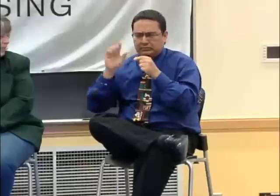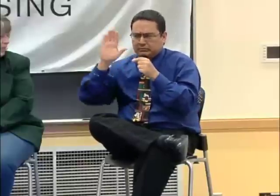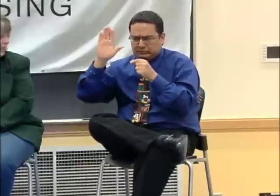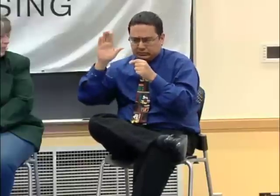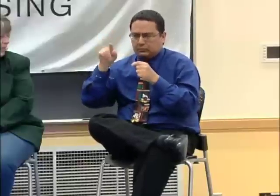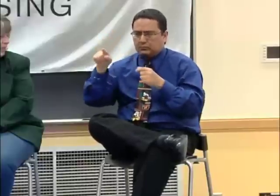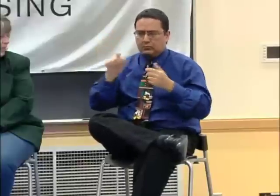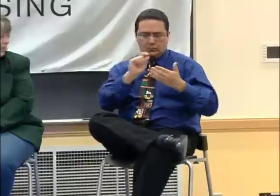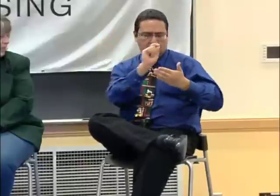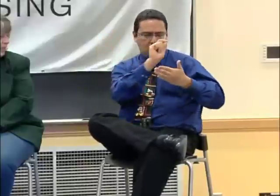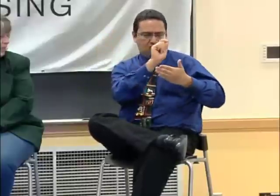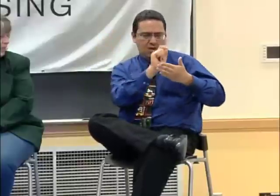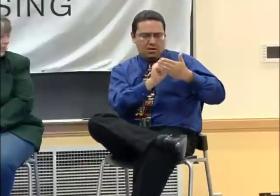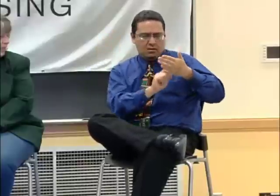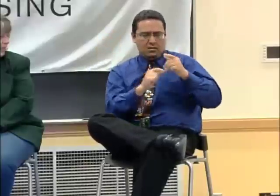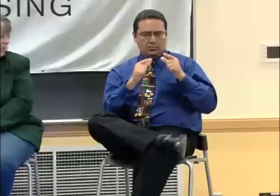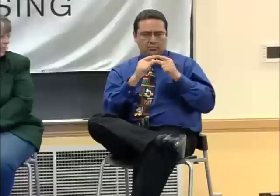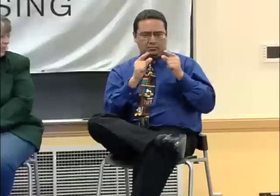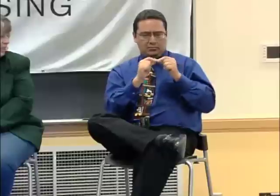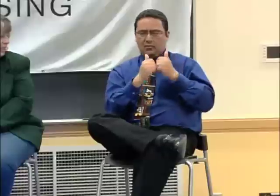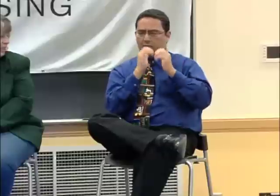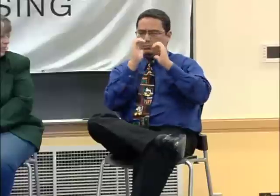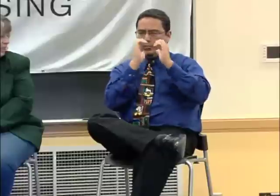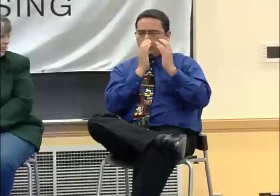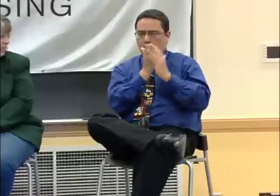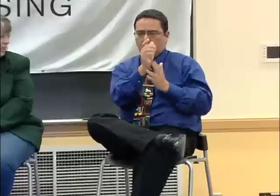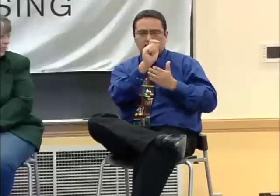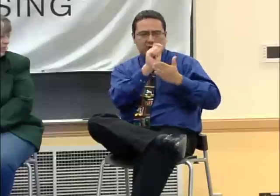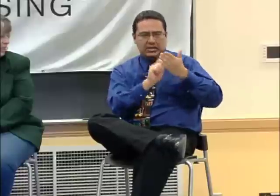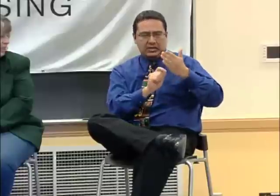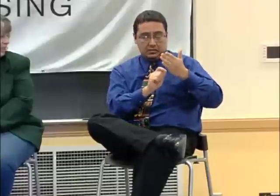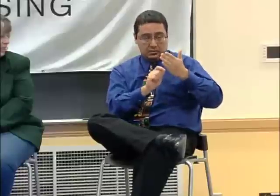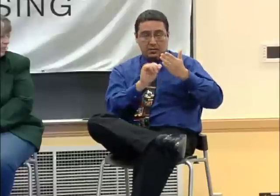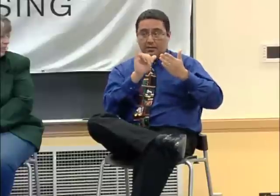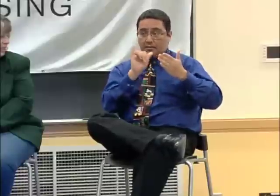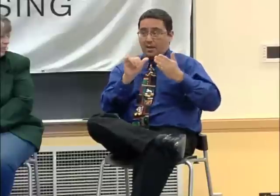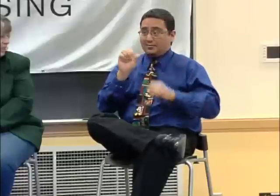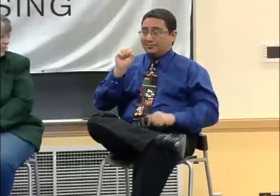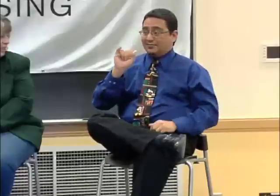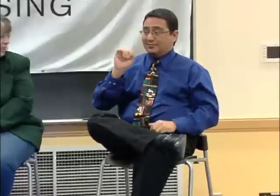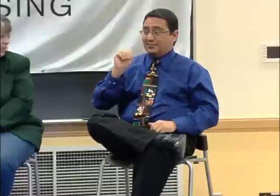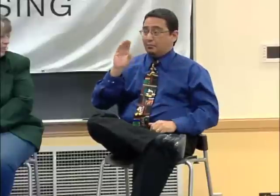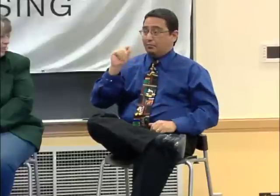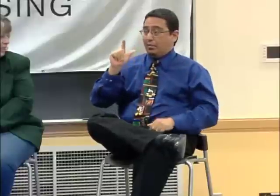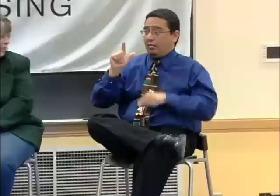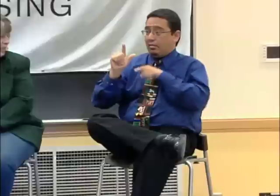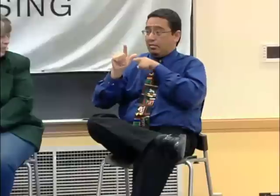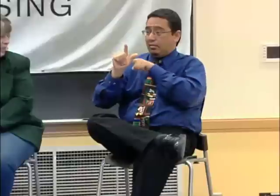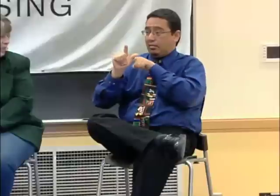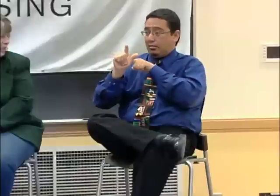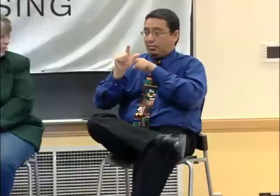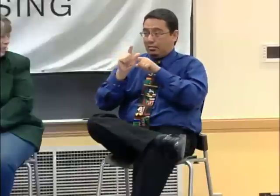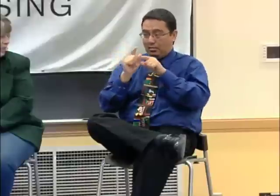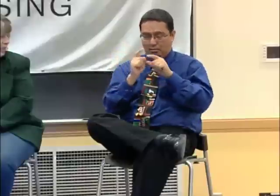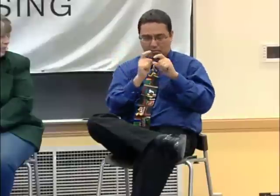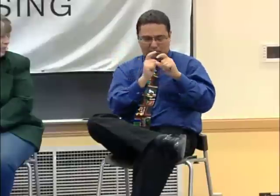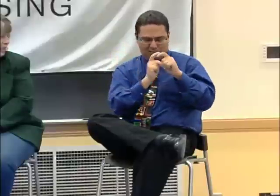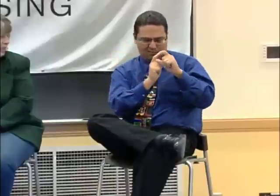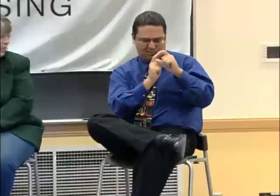speak Japanese language, and so you write the language and you can communicate through written language. And they use a